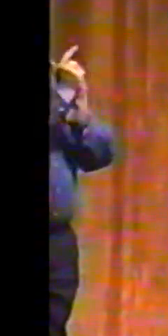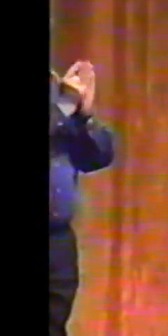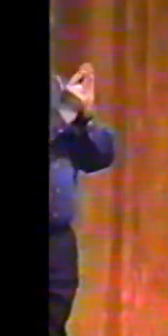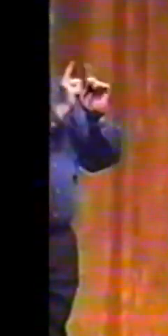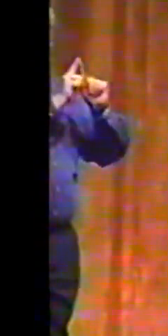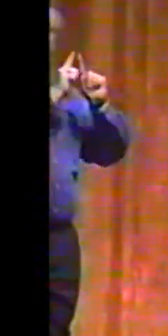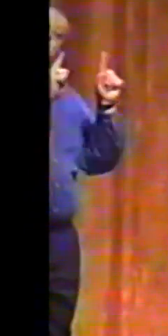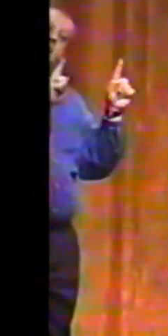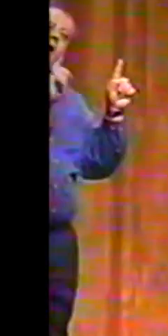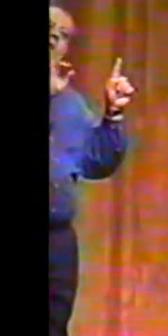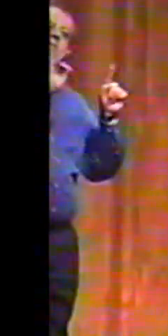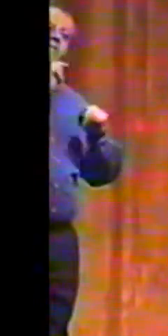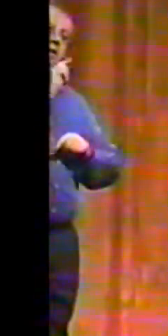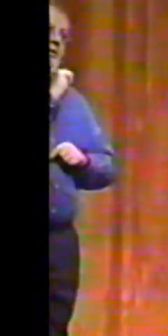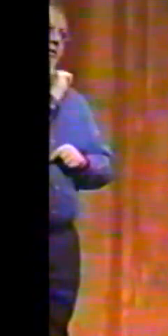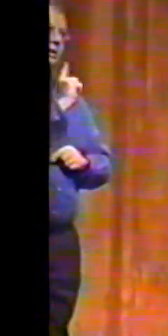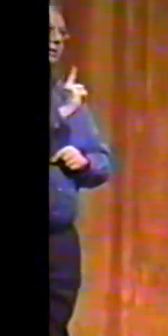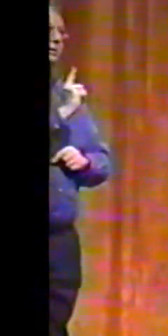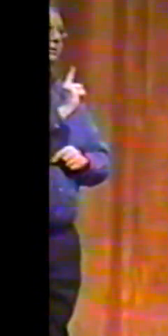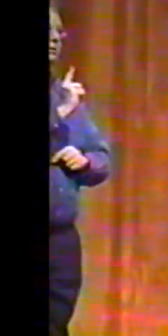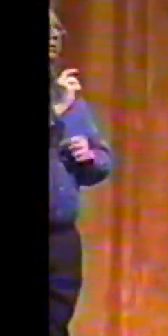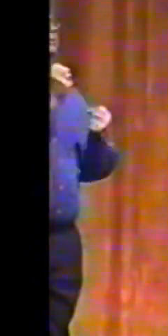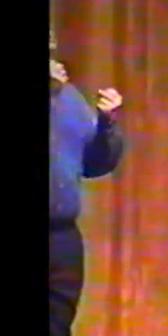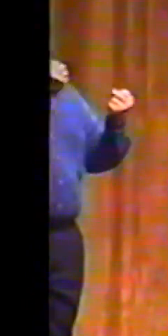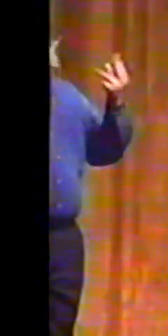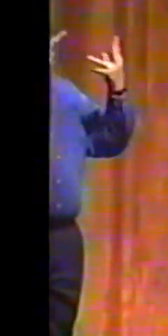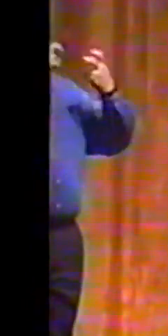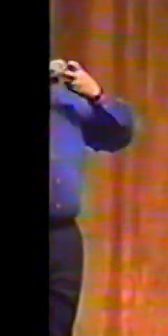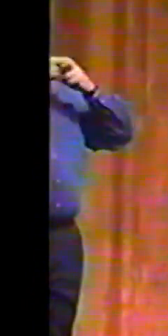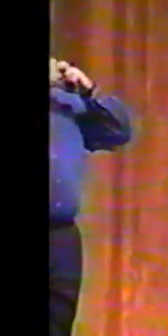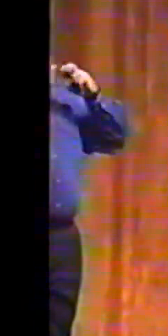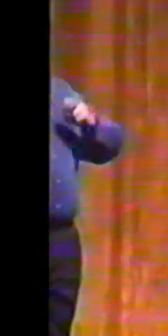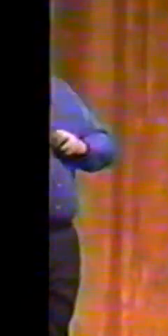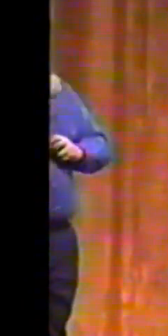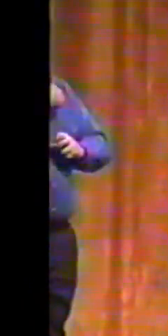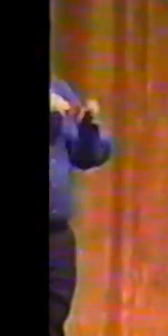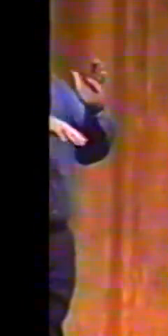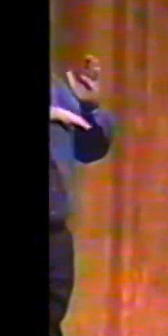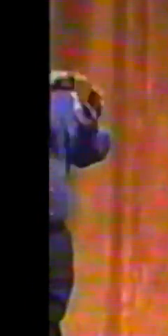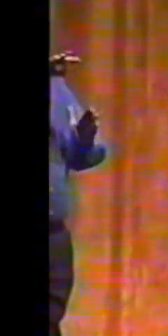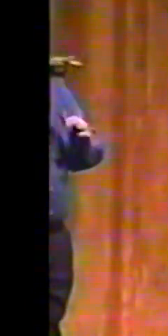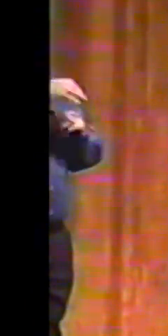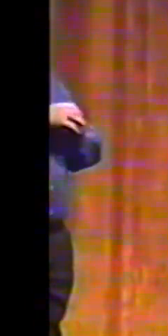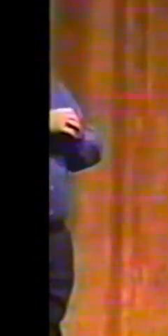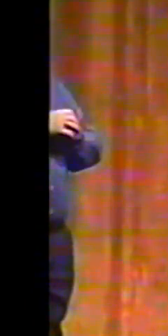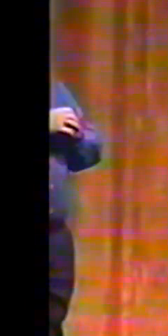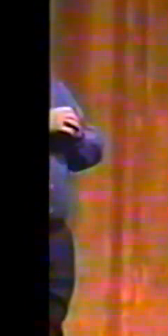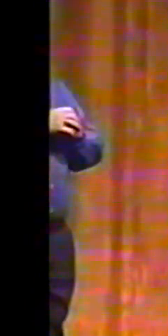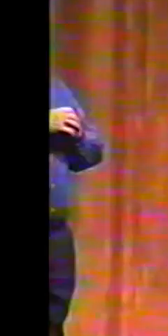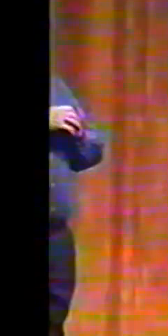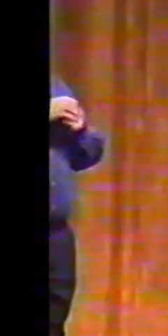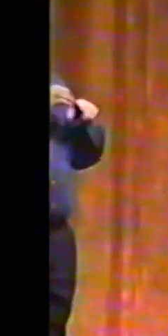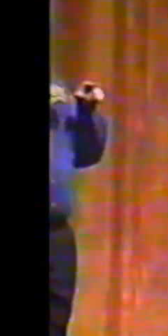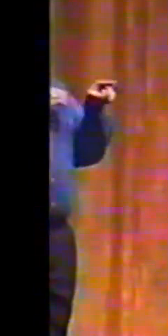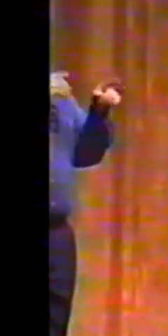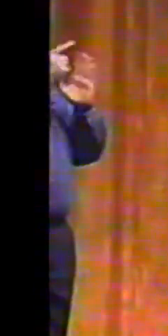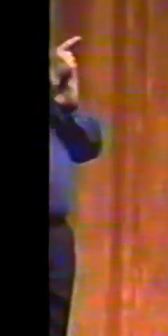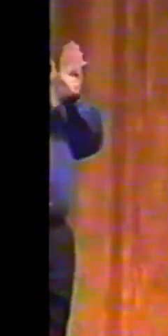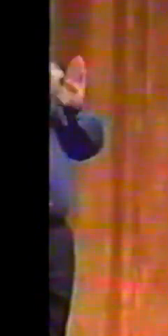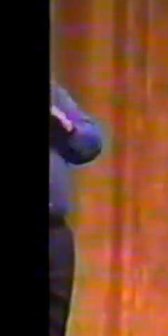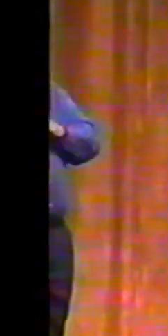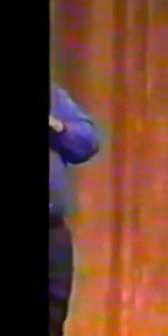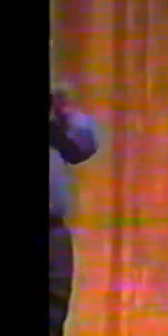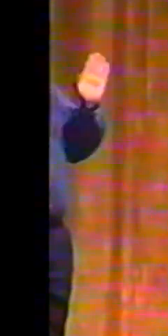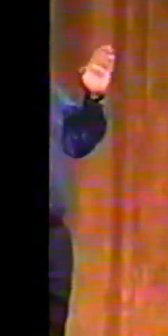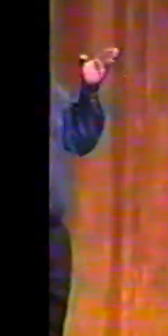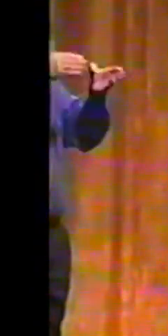that so many of the problems we found were not really aimed at terrorists per se. A